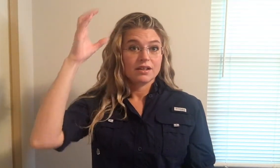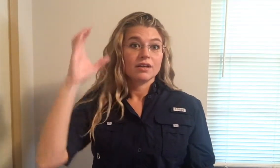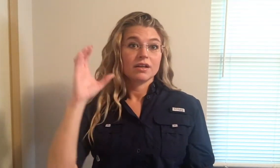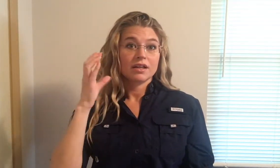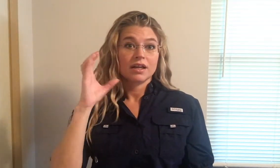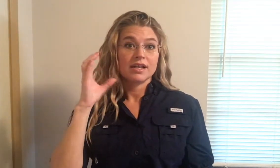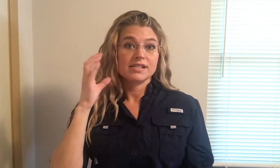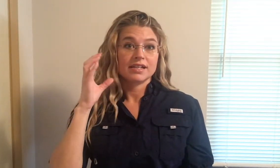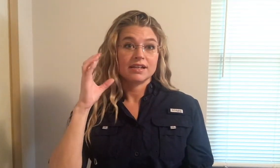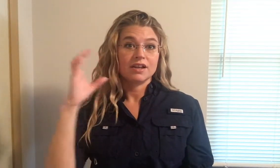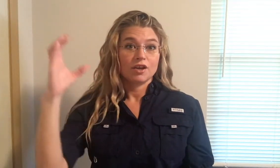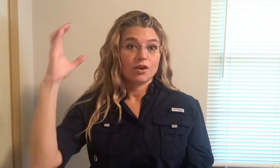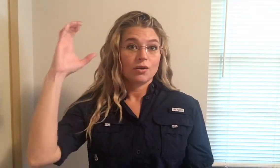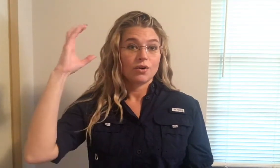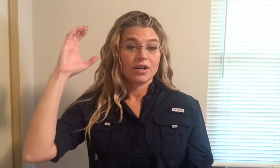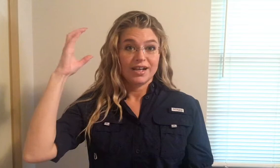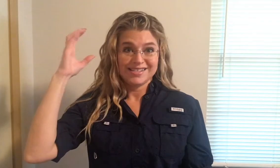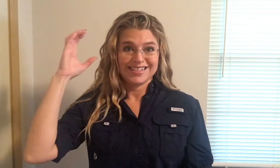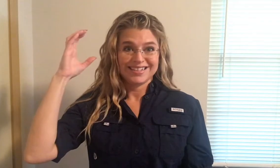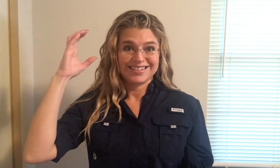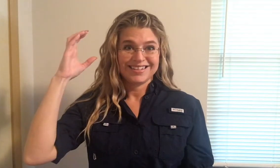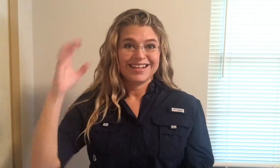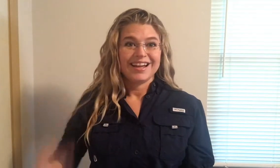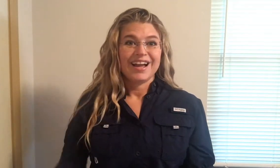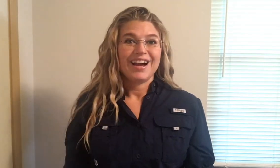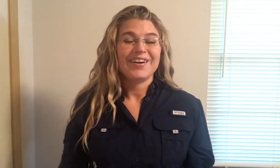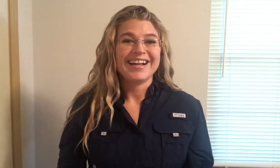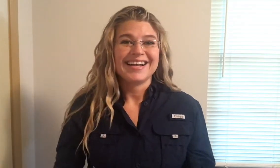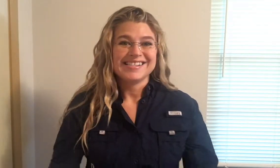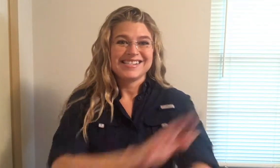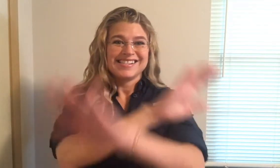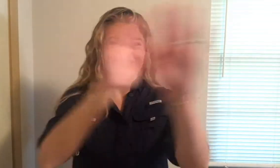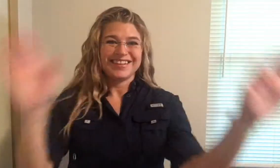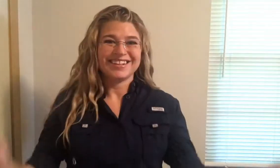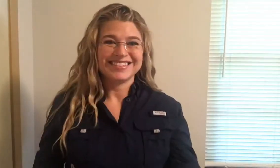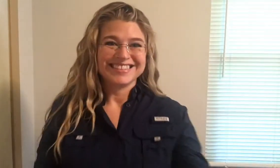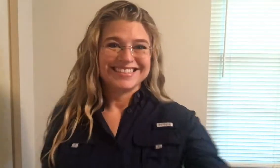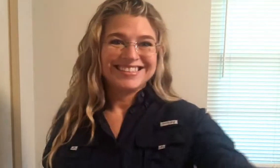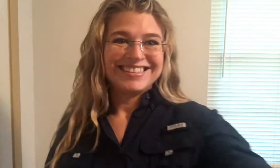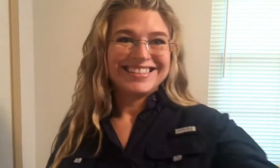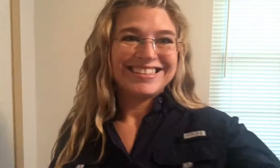cousin, or cousin. All right, guys, see you later.